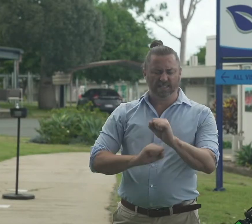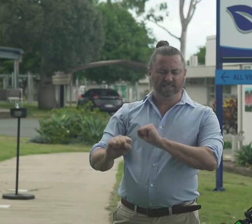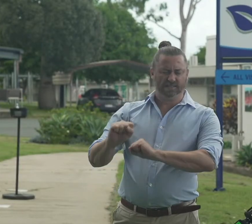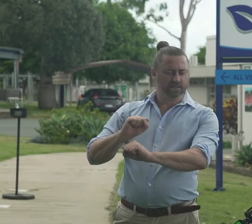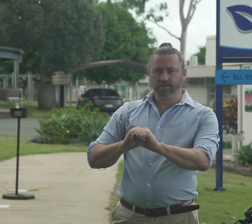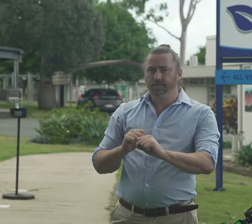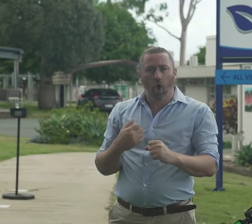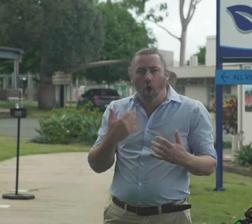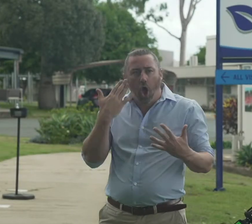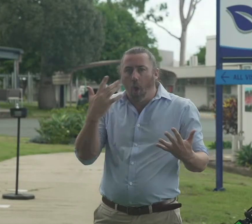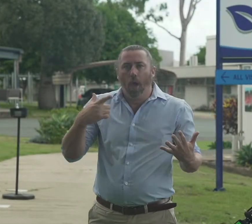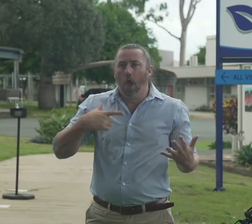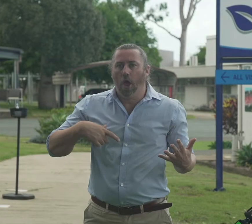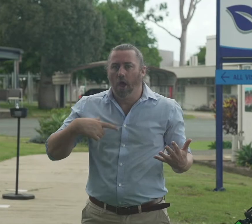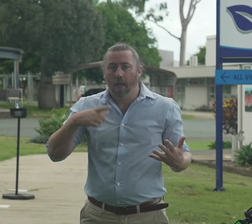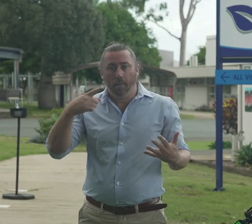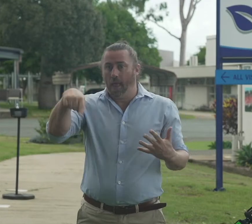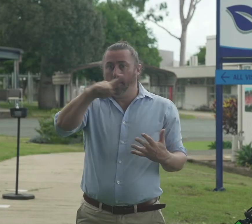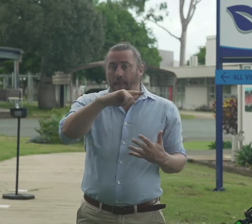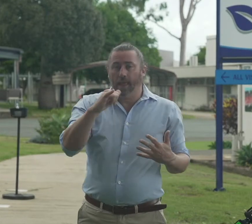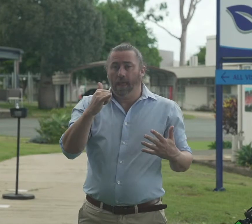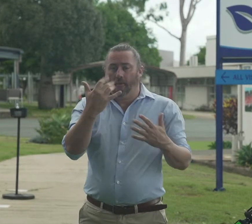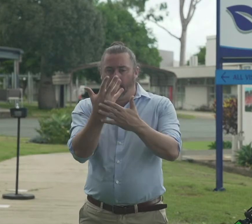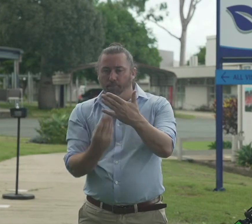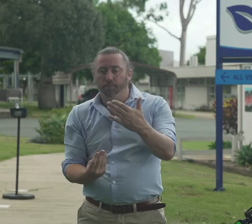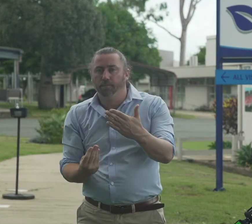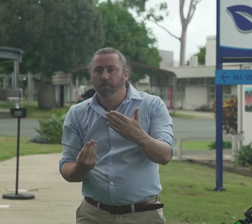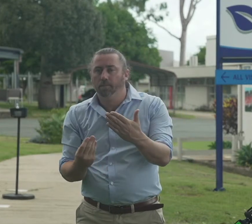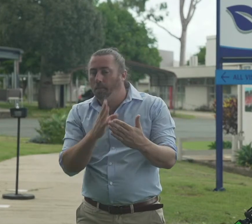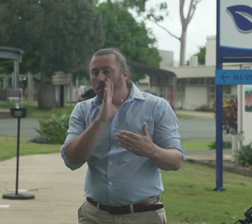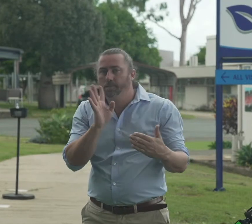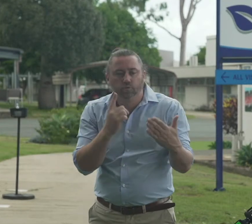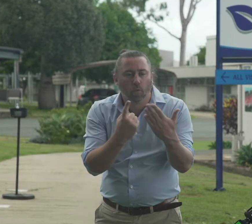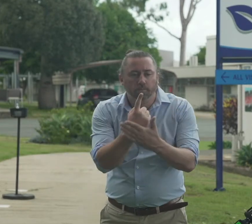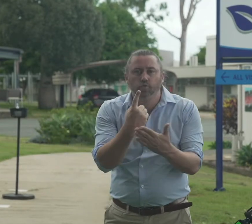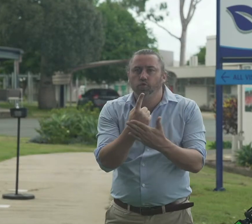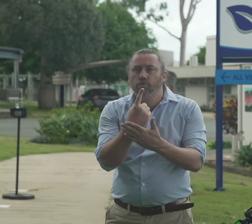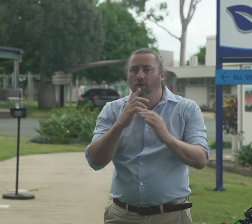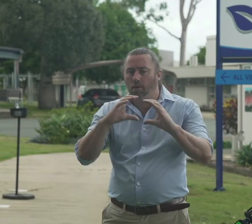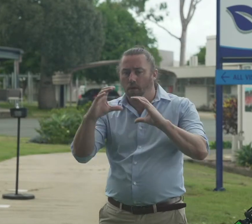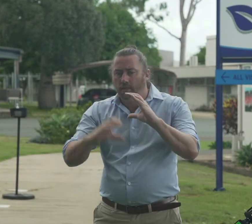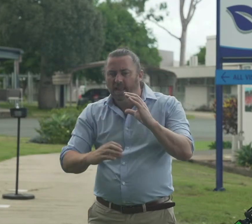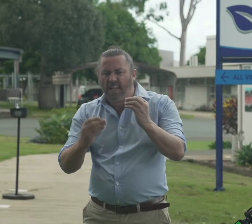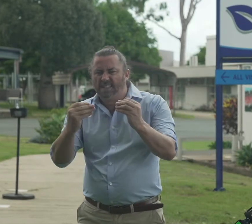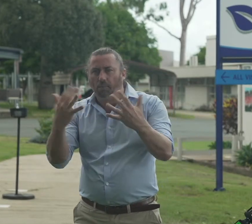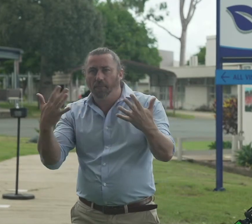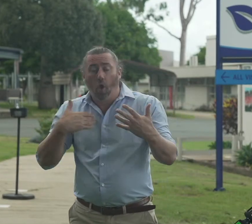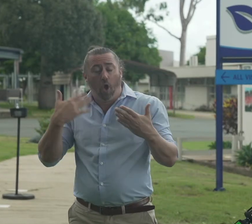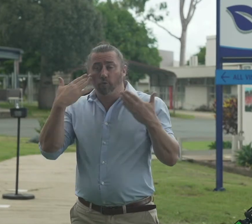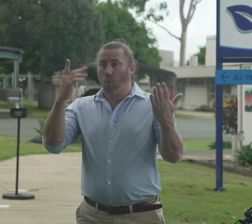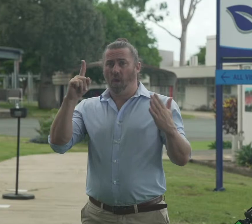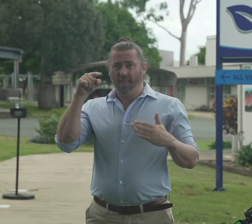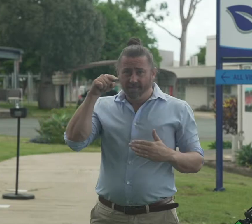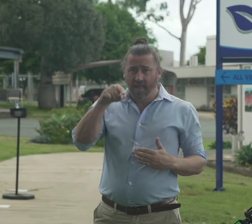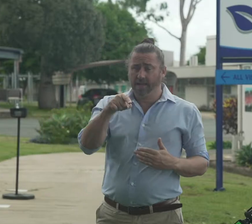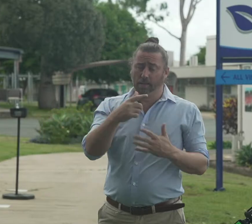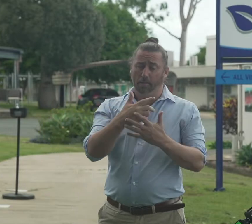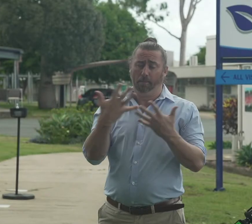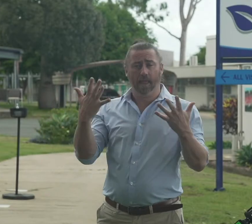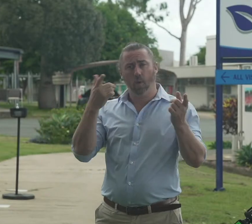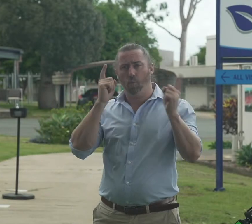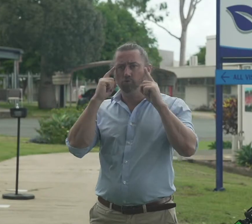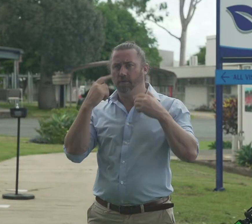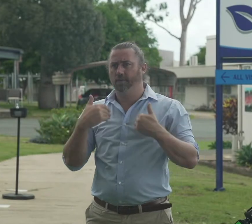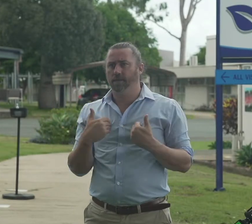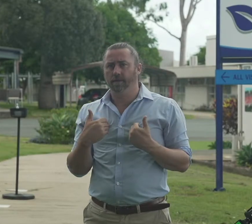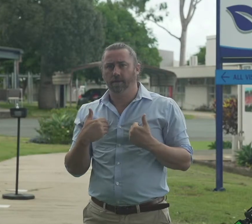they're people that seem to have got lost in the system, and that's greatly concerning to me. So, but we are collaborating and we are trying to get